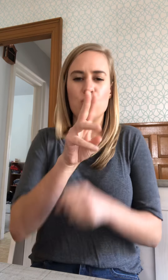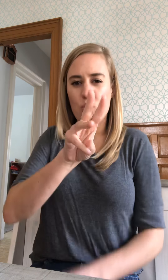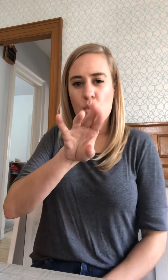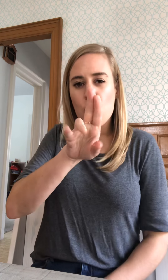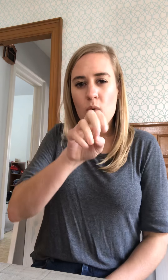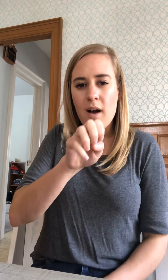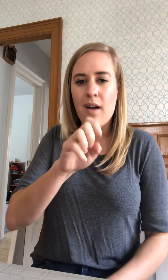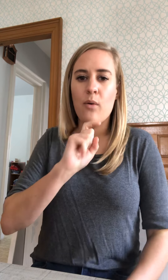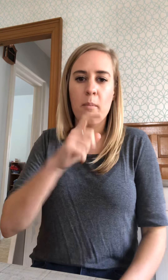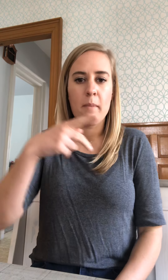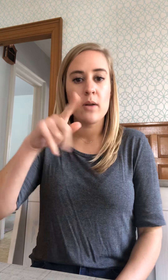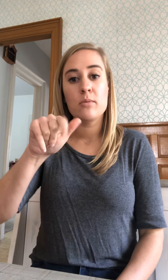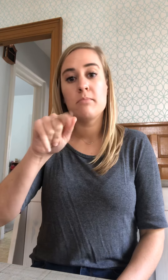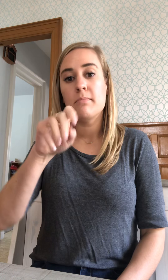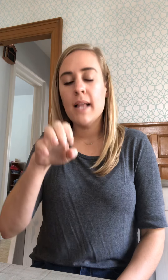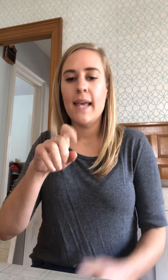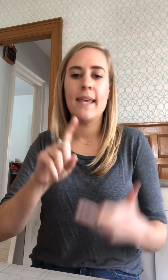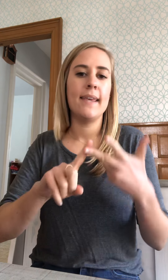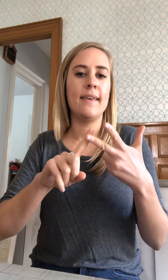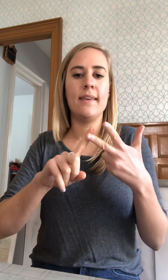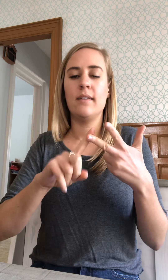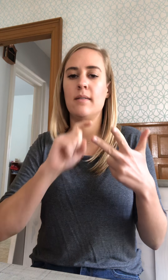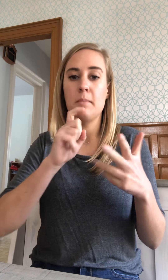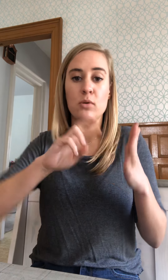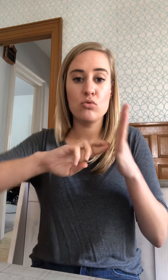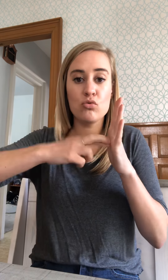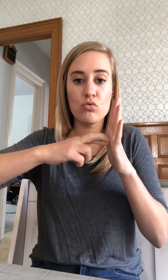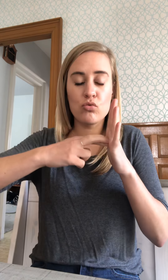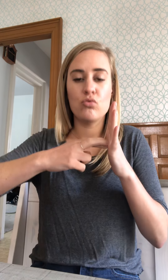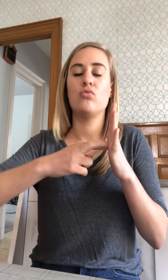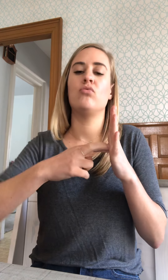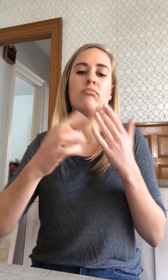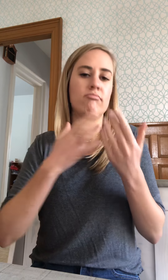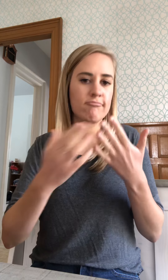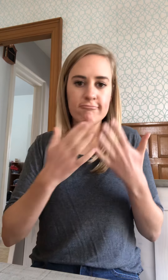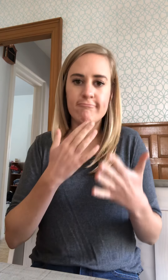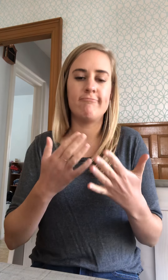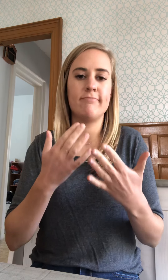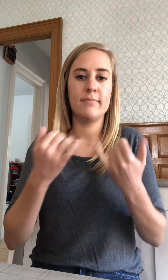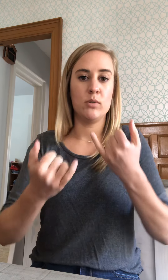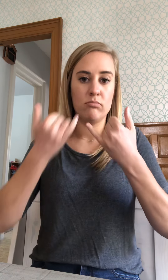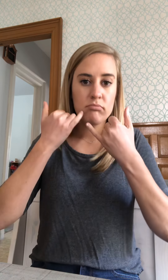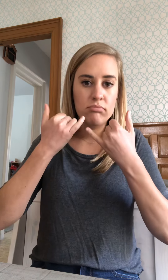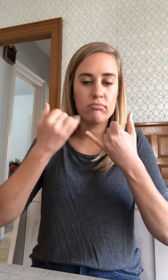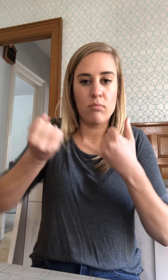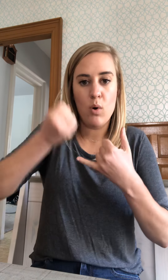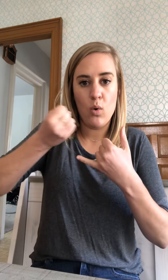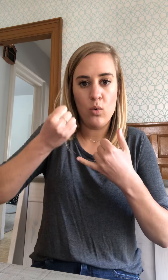screws across the fracture segment to hold them in normal or near normal anatomic position.